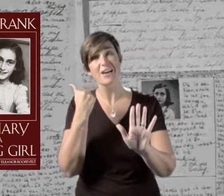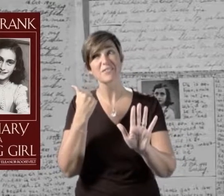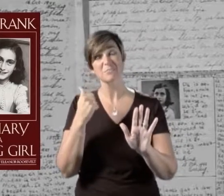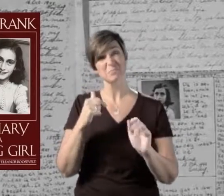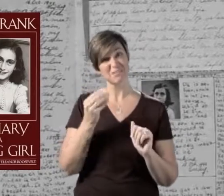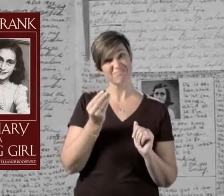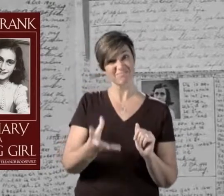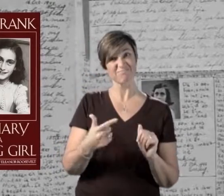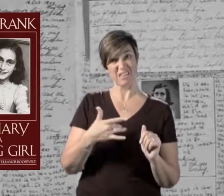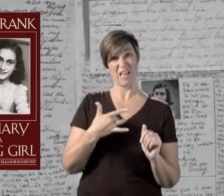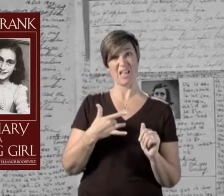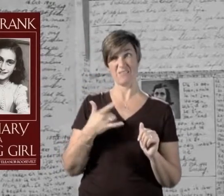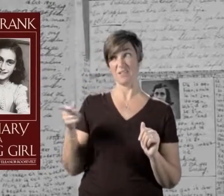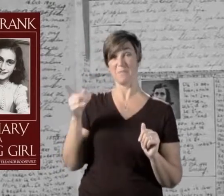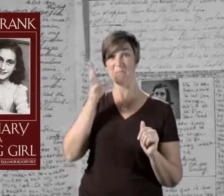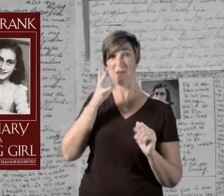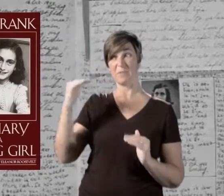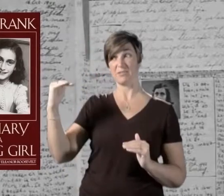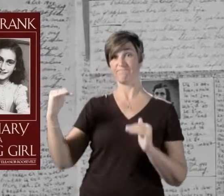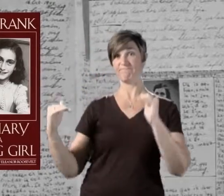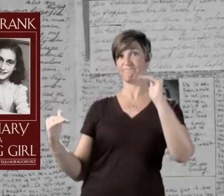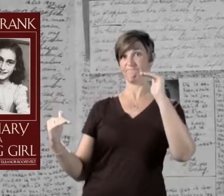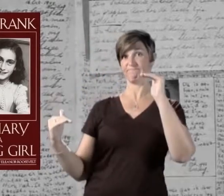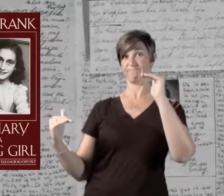I feel superior to her over a great many things.